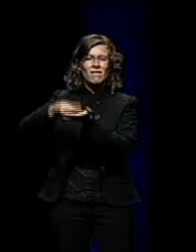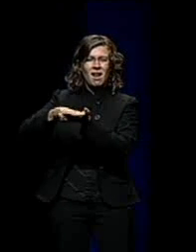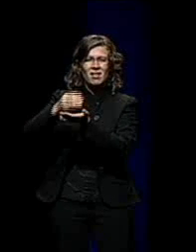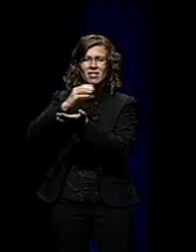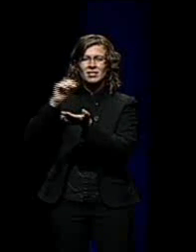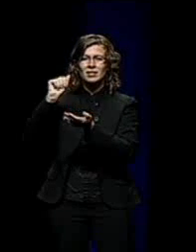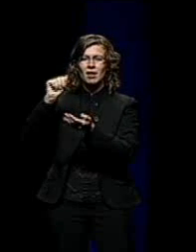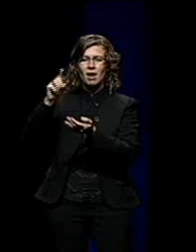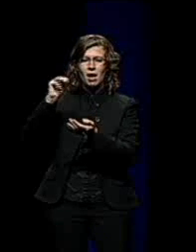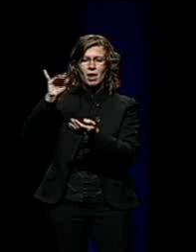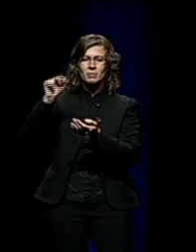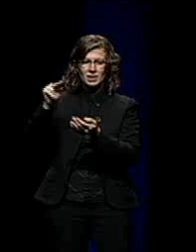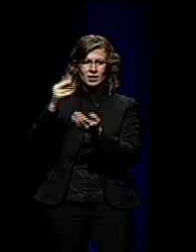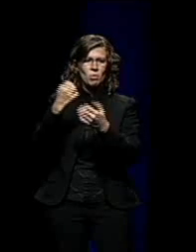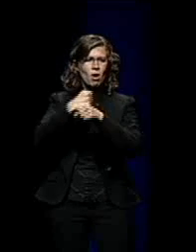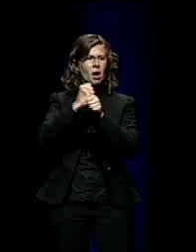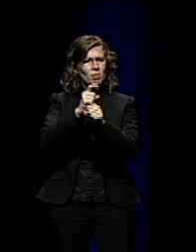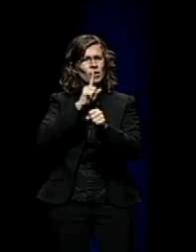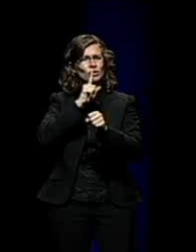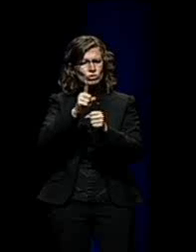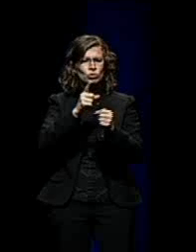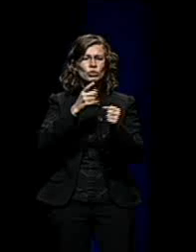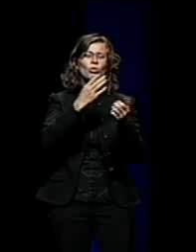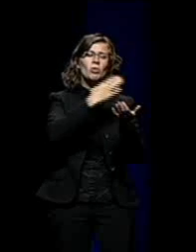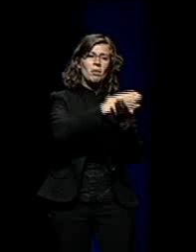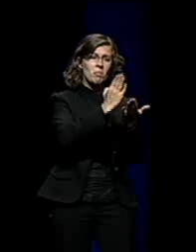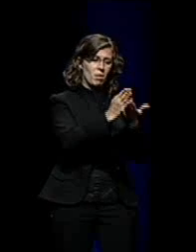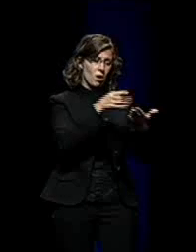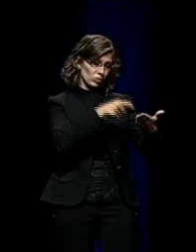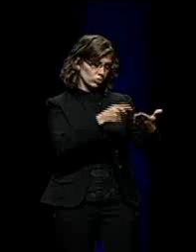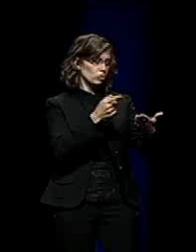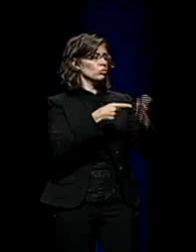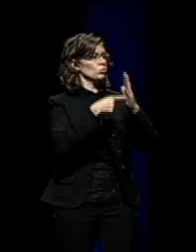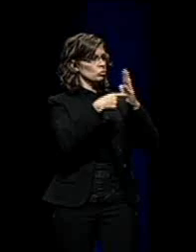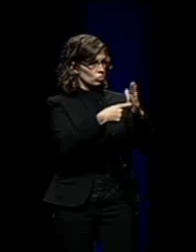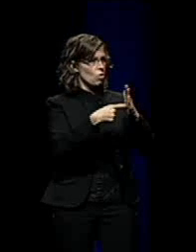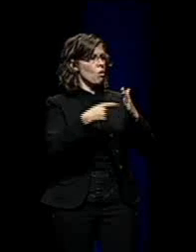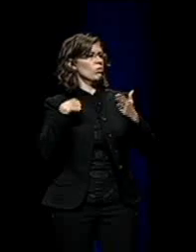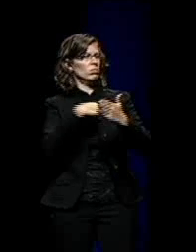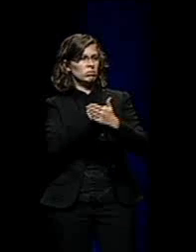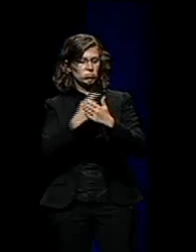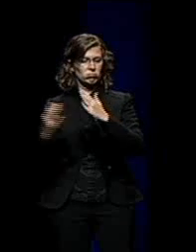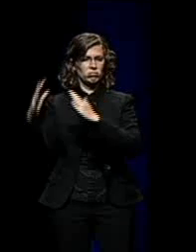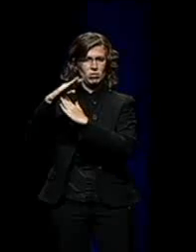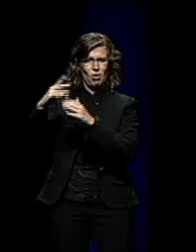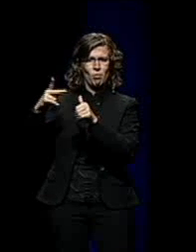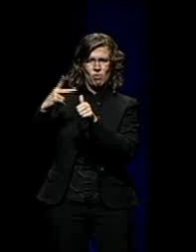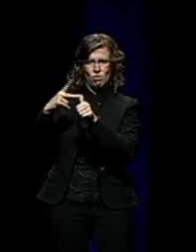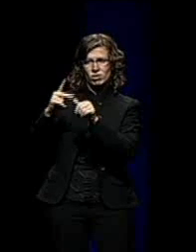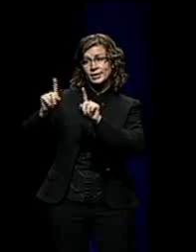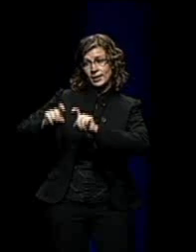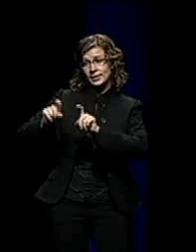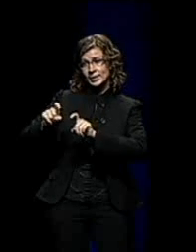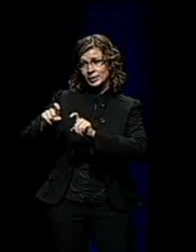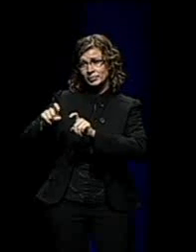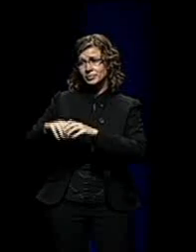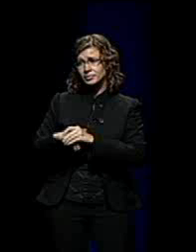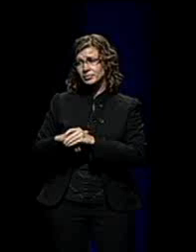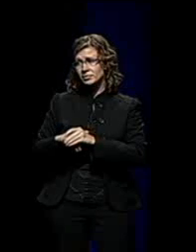budget reflects testing become a priority. And I think it's part and parcel with our new